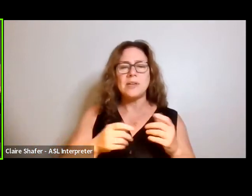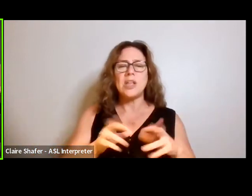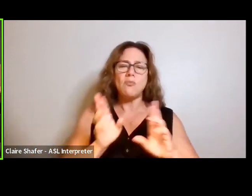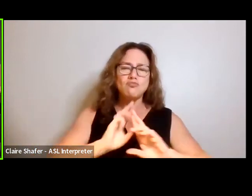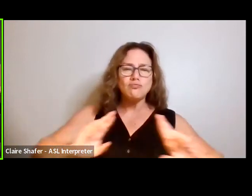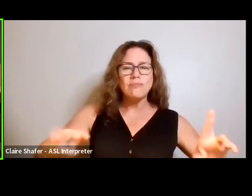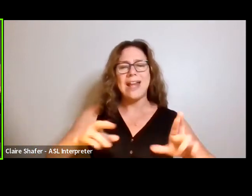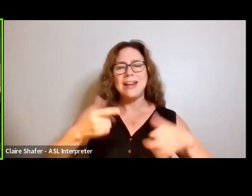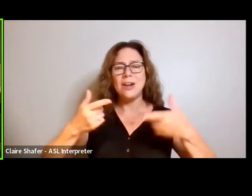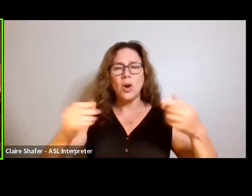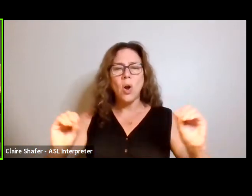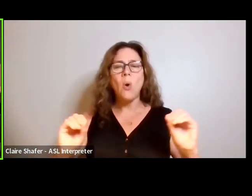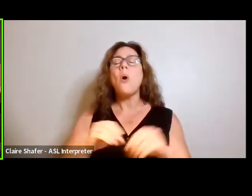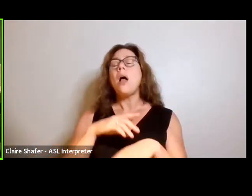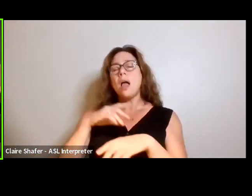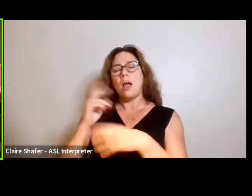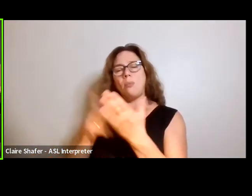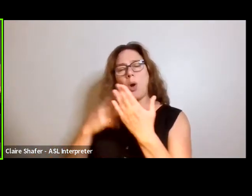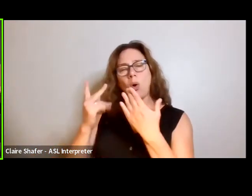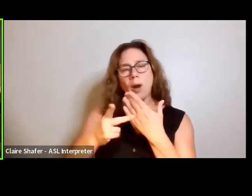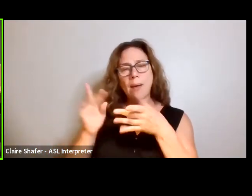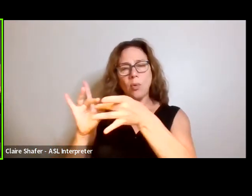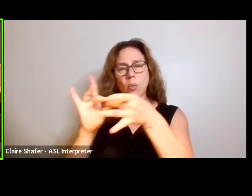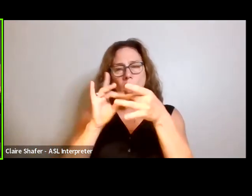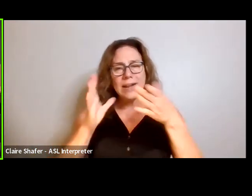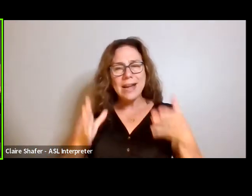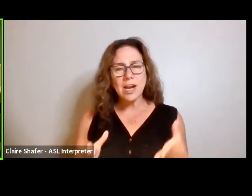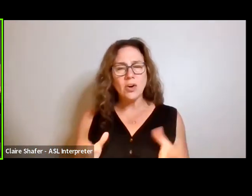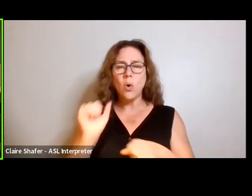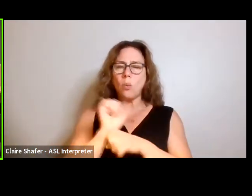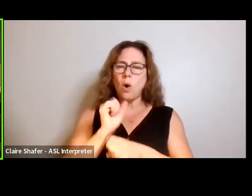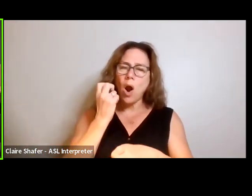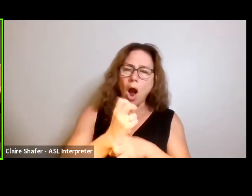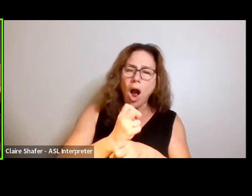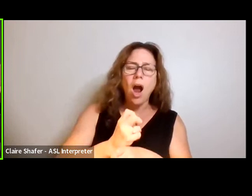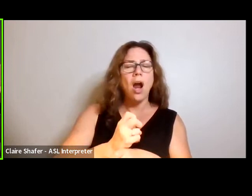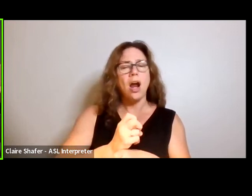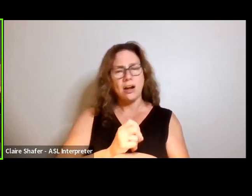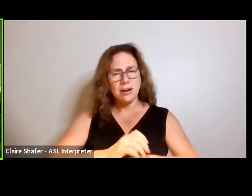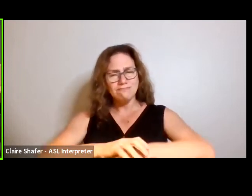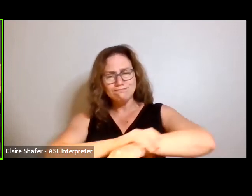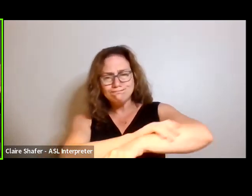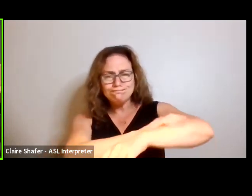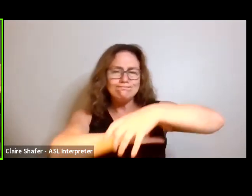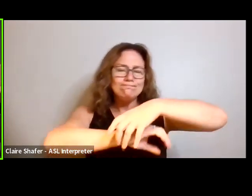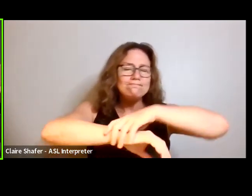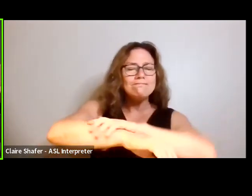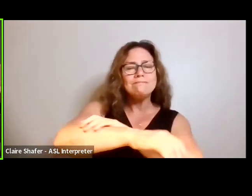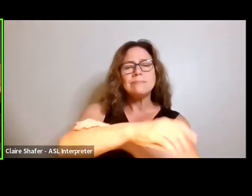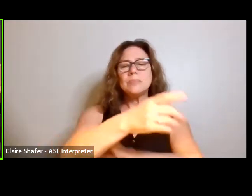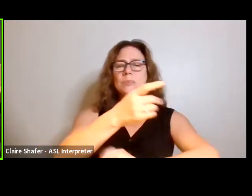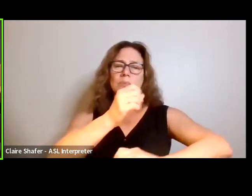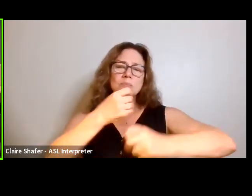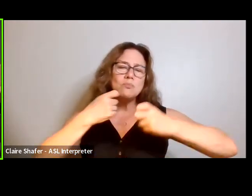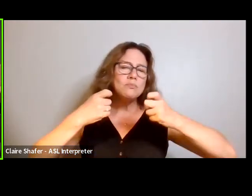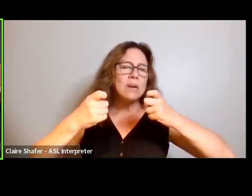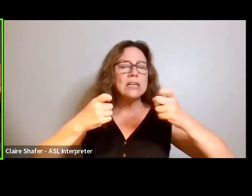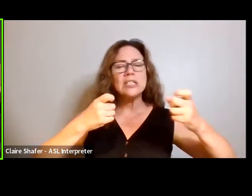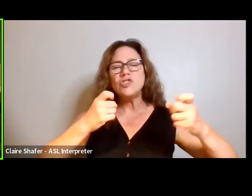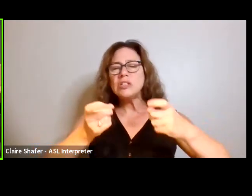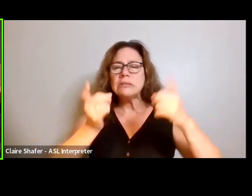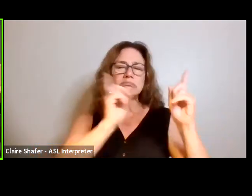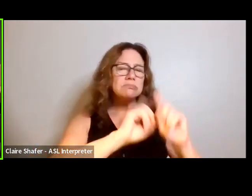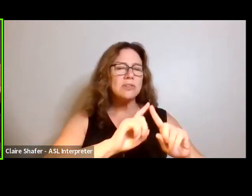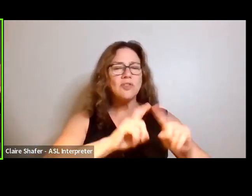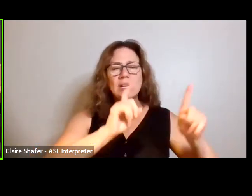Program coordinators worked tirelessly, managing program needs, including putting out a few major logistical